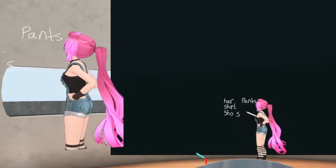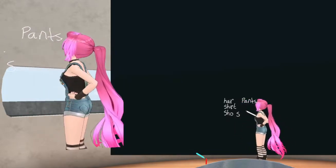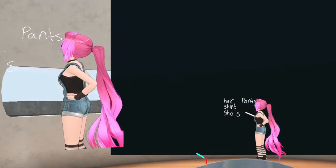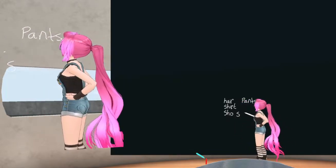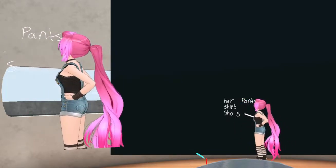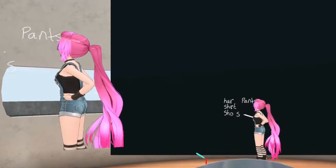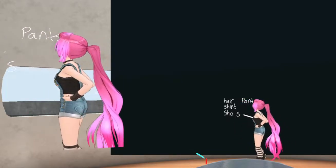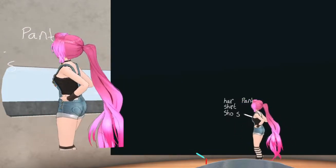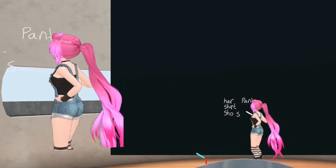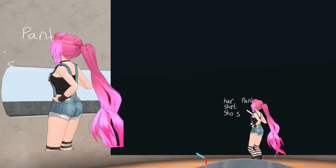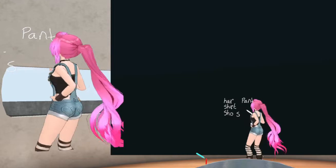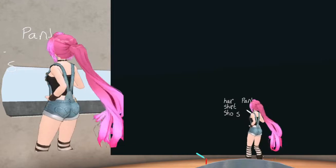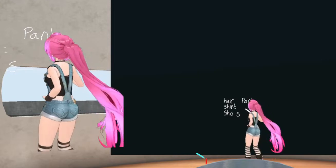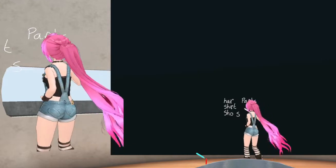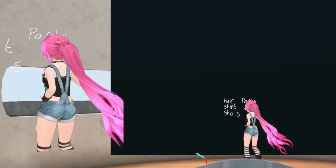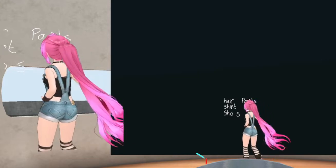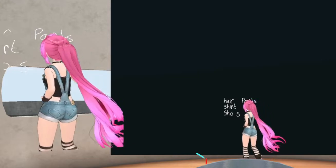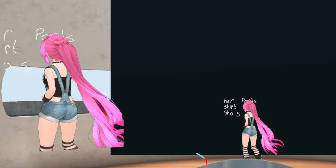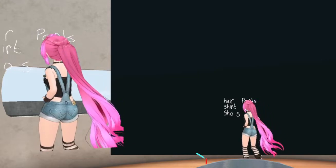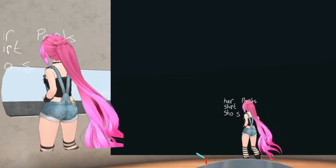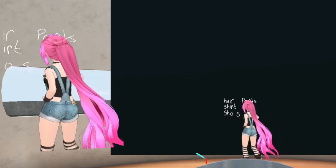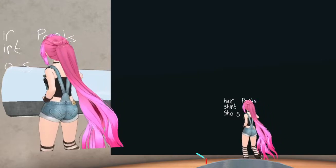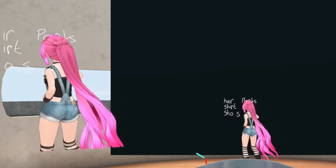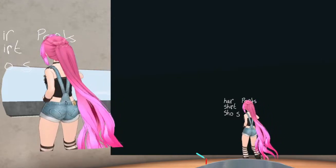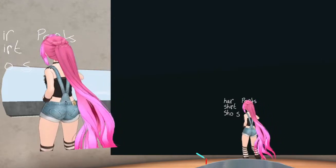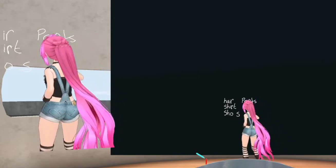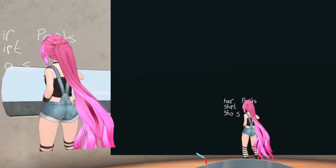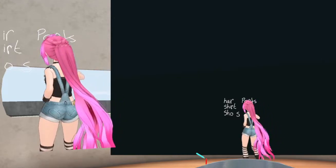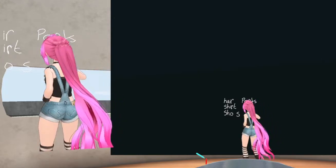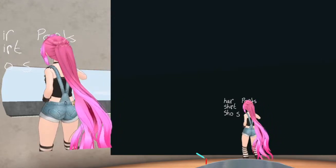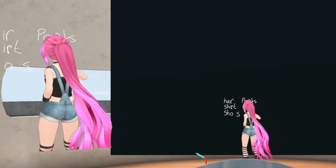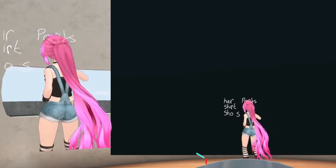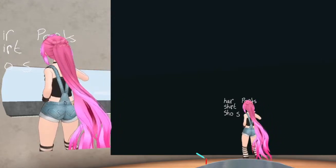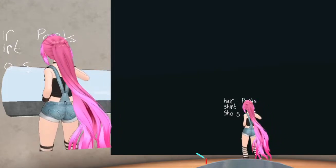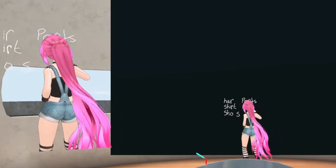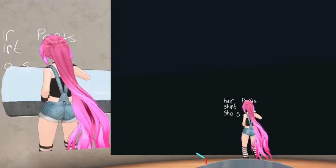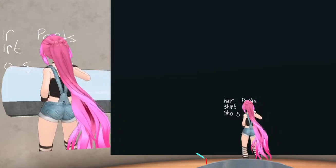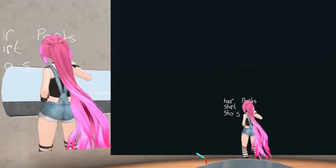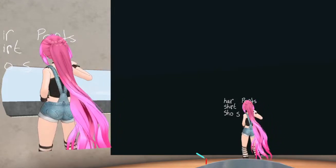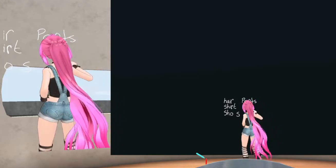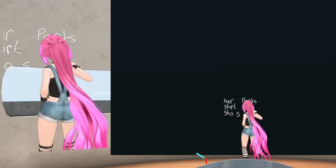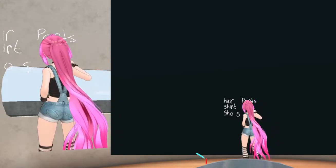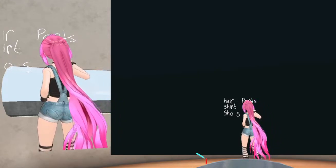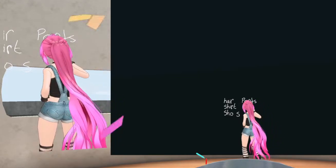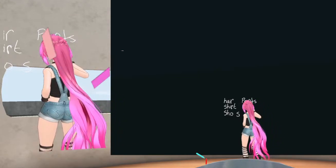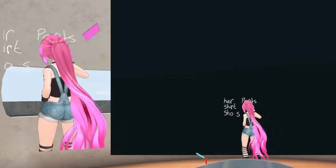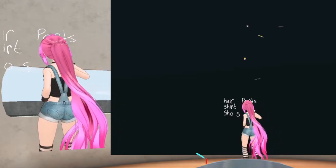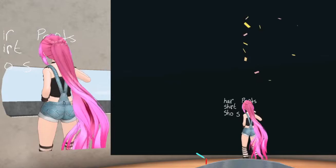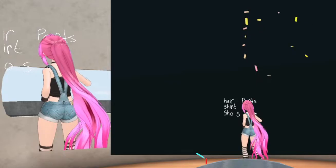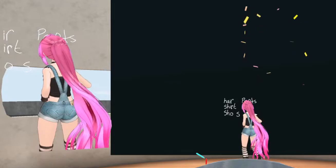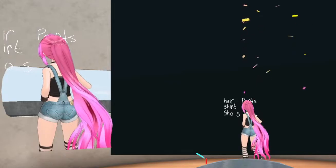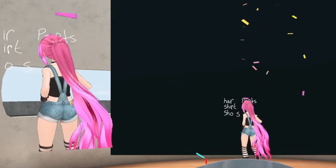pants. Sure. No shirt, no shoes, no service. Mhm. Tie.